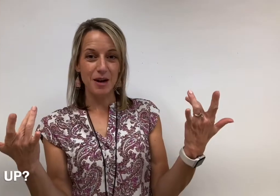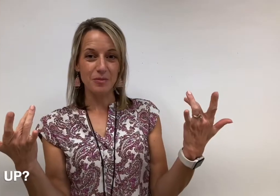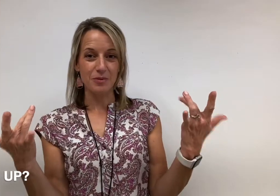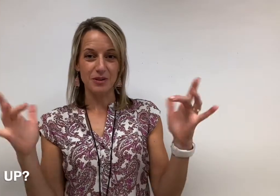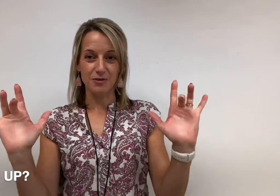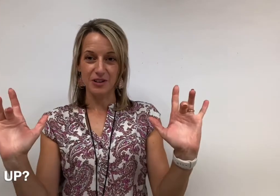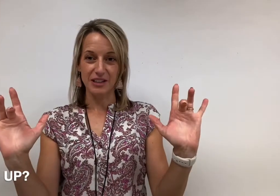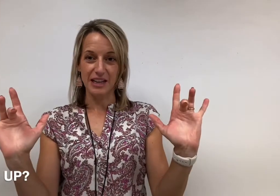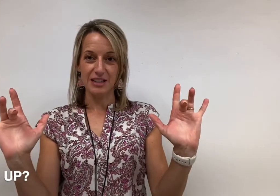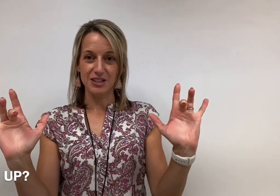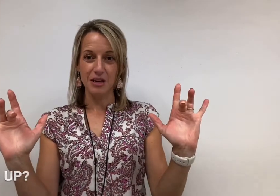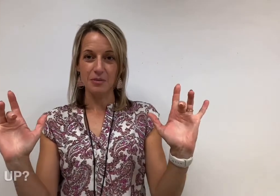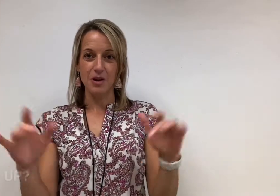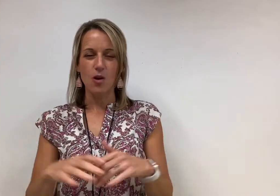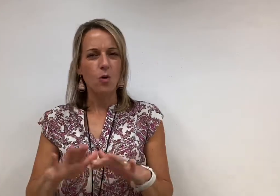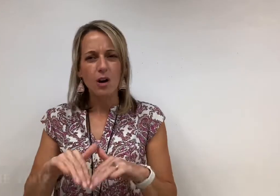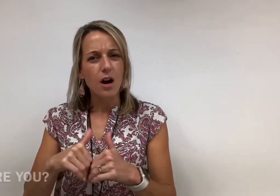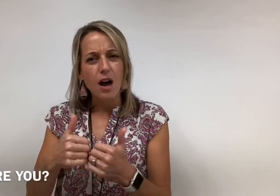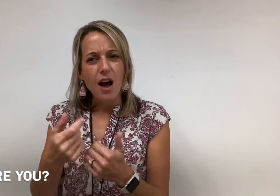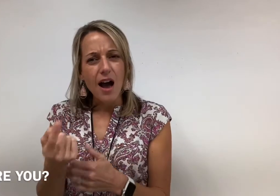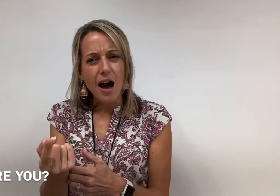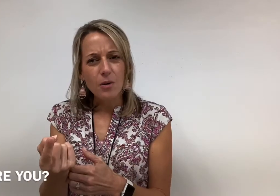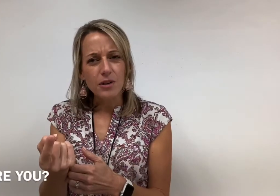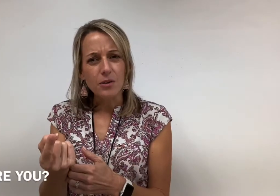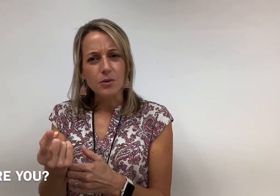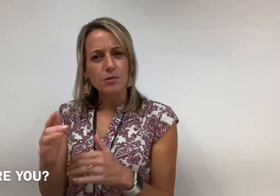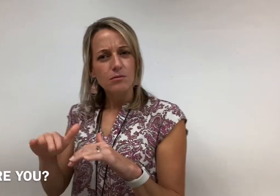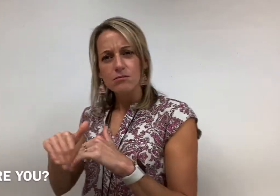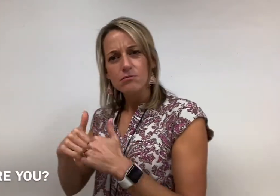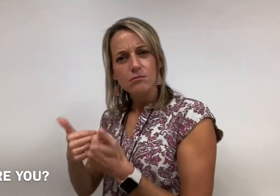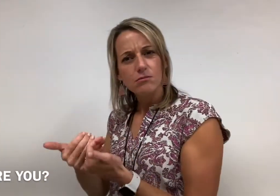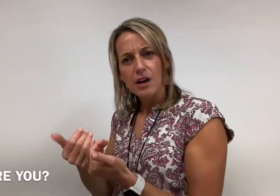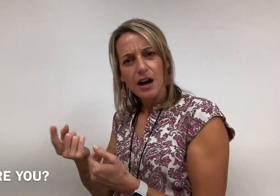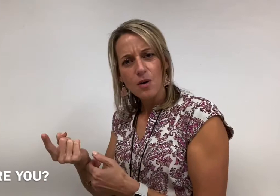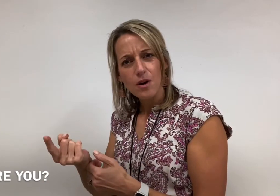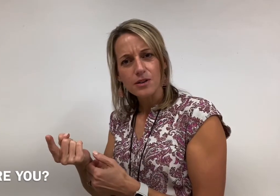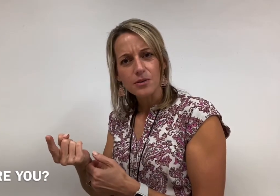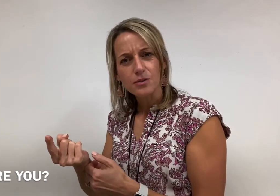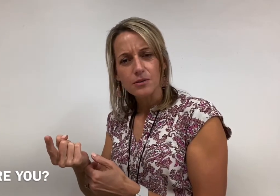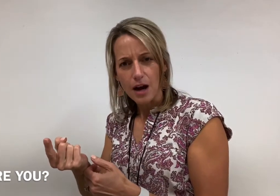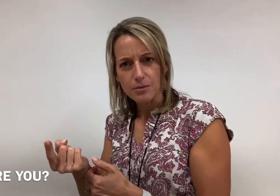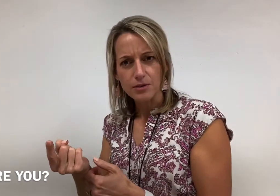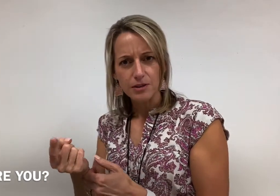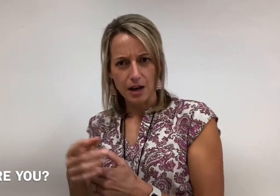With the feeling handshake, or how are you? How are you? Eyebrows down.